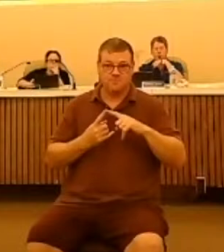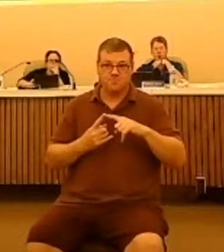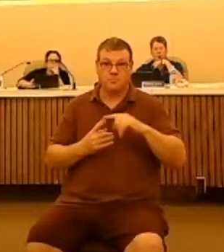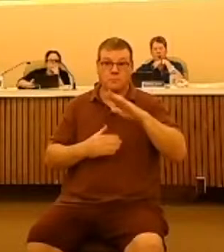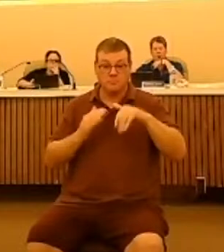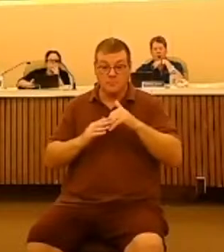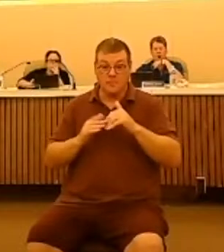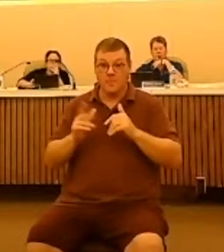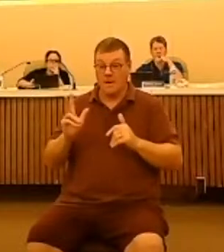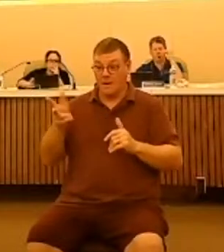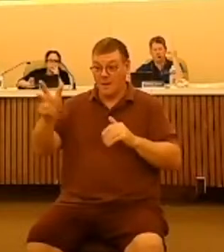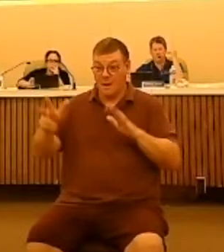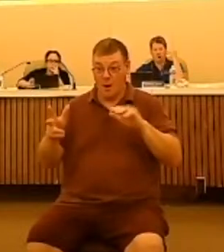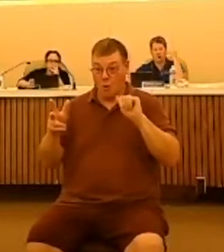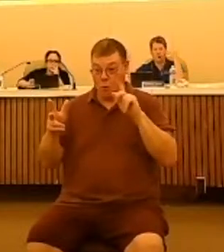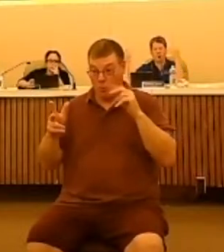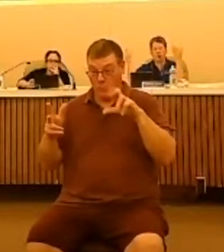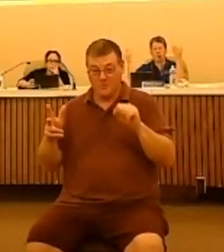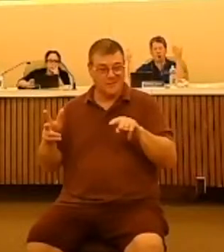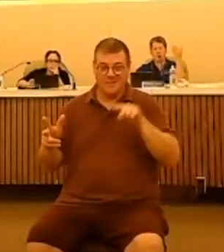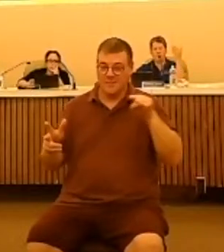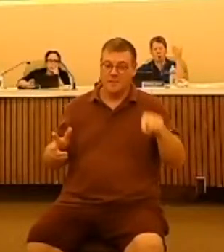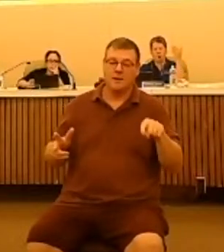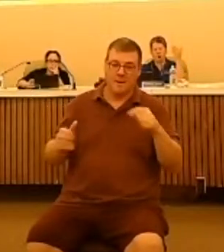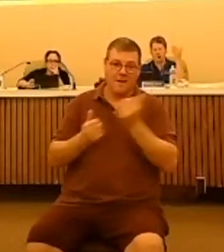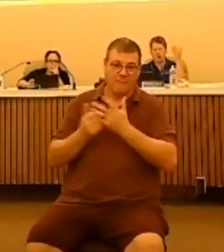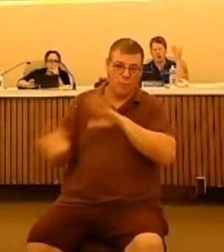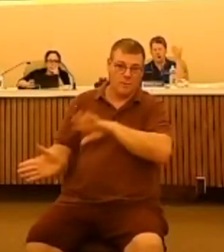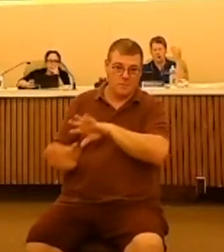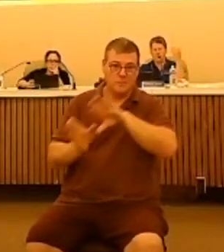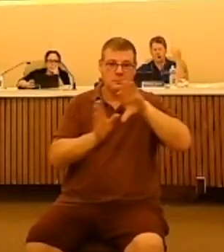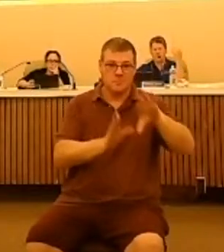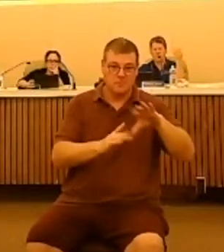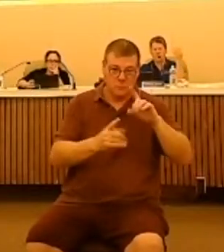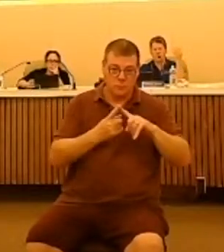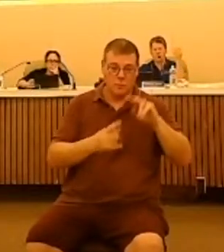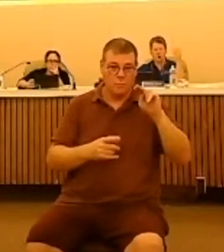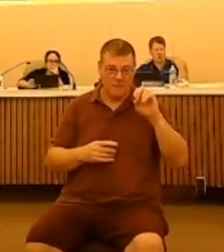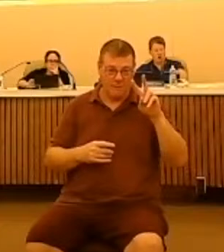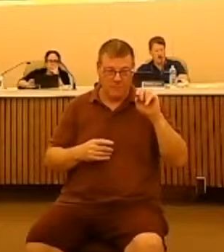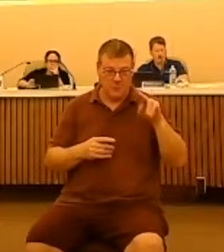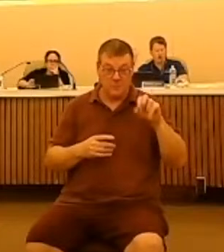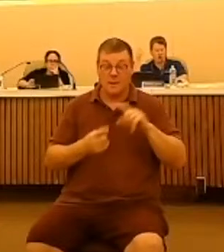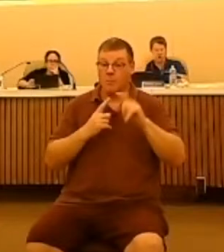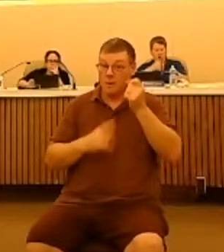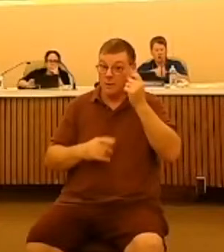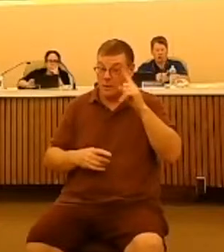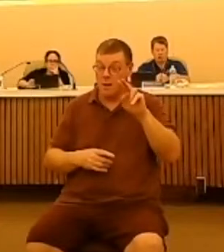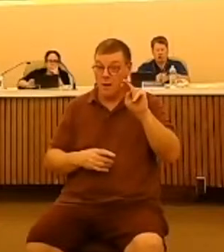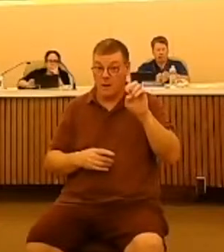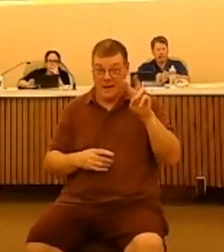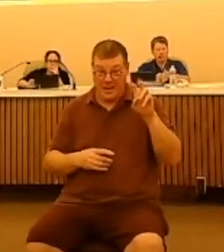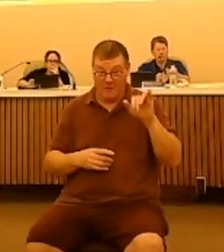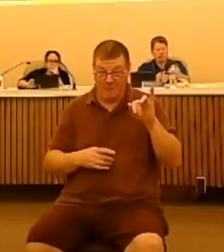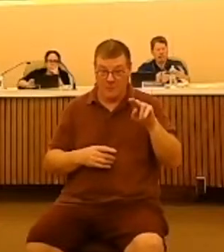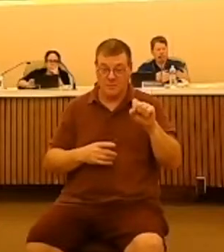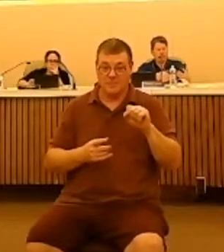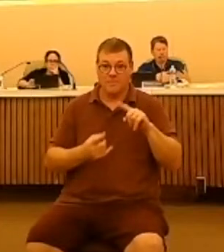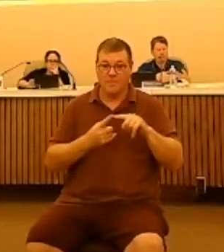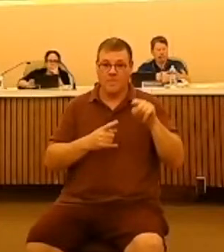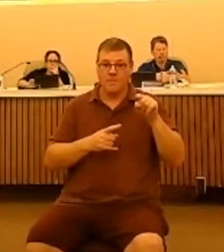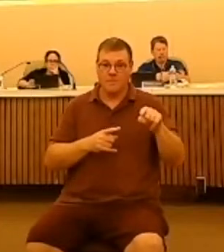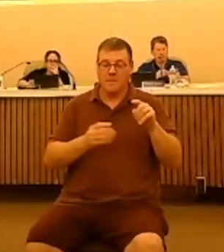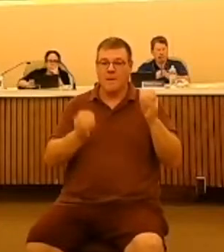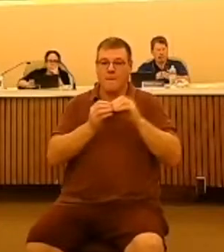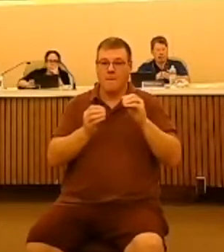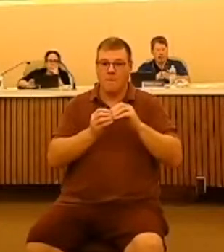the speed bumps are on Authors, that potentially pushes everyone to Nevins. The one thing I will note with Nevins is Nevins empties